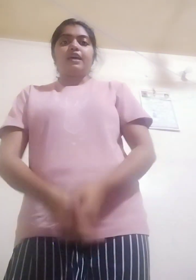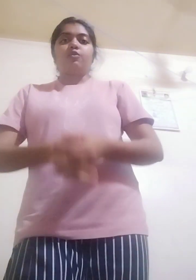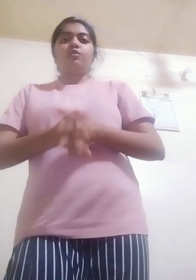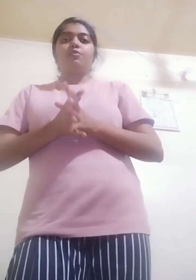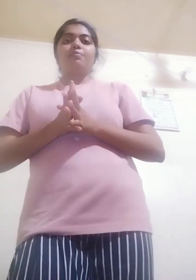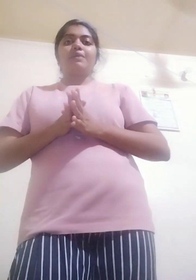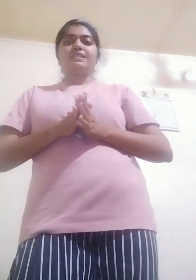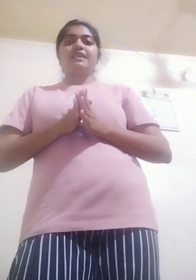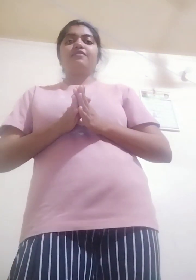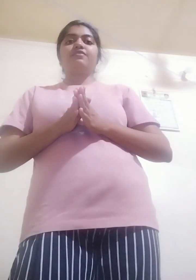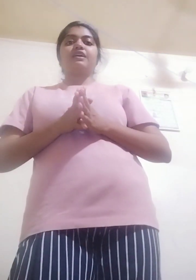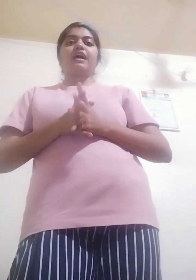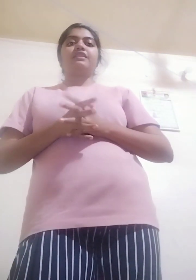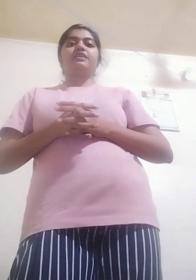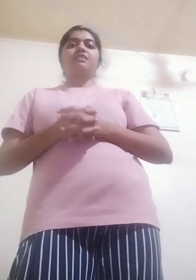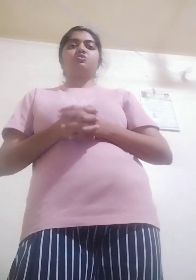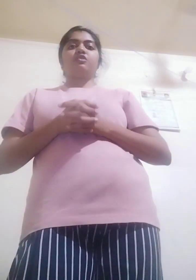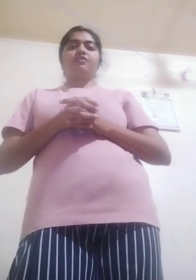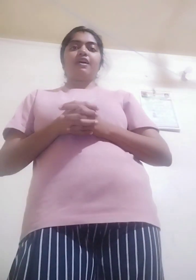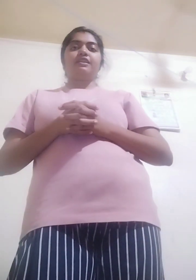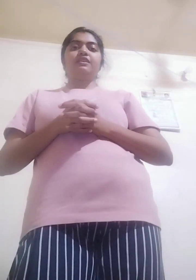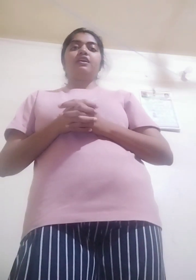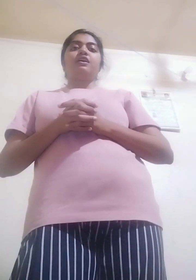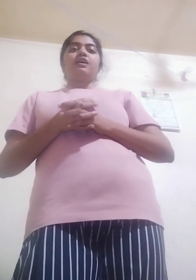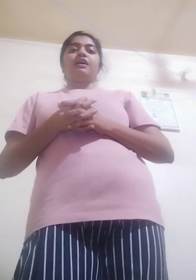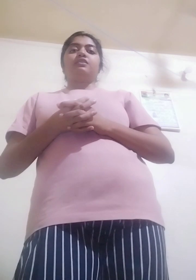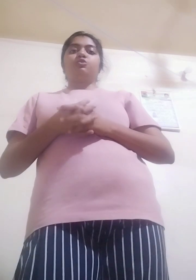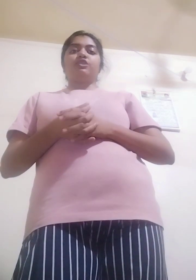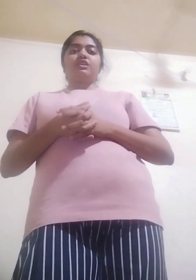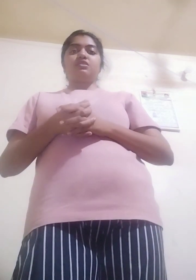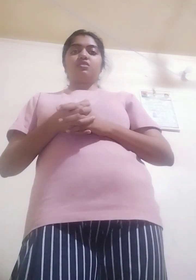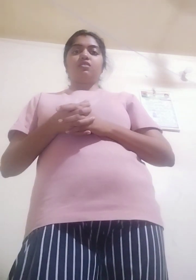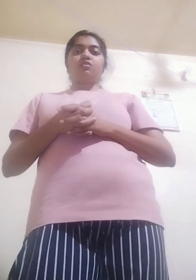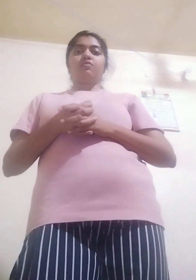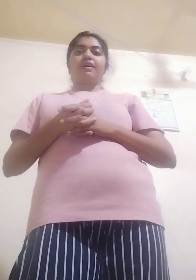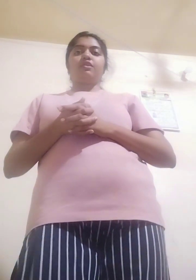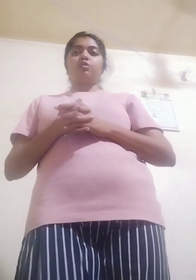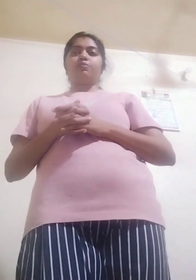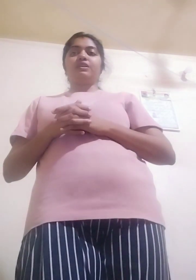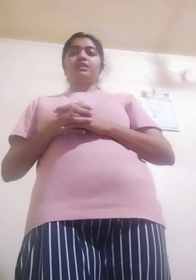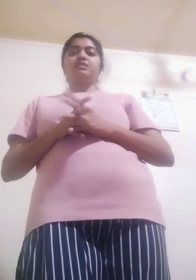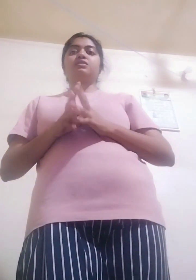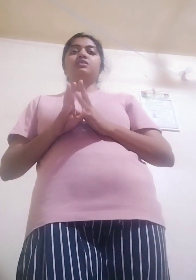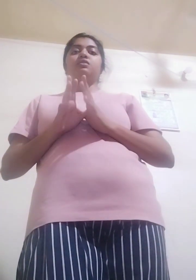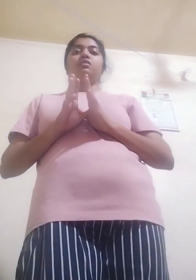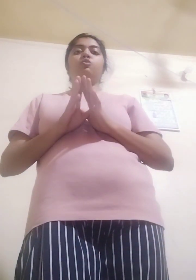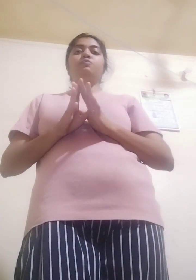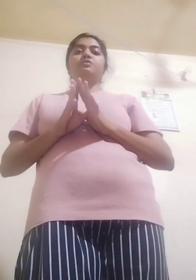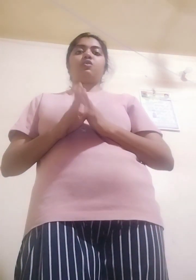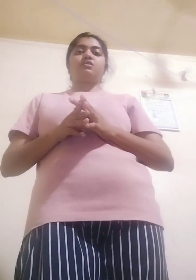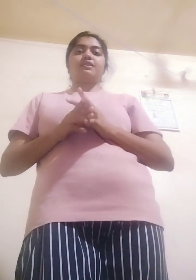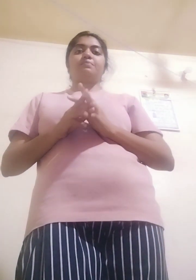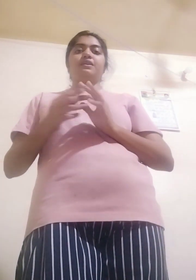Hello, myself Gayatri Vasudevani, and today's Viva topic is OOPS concept in